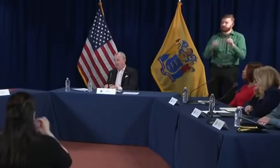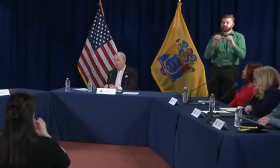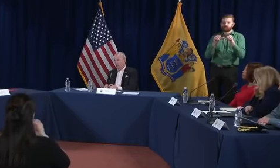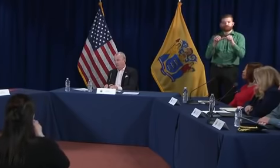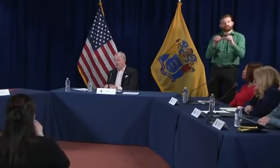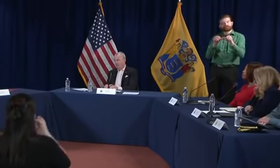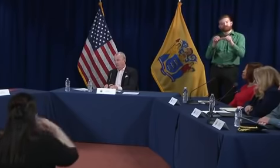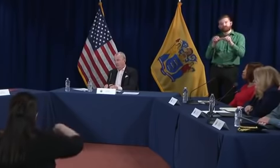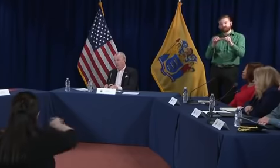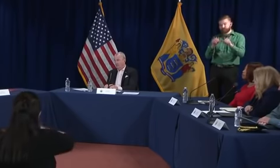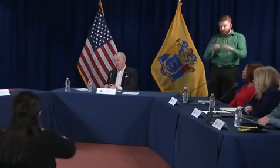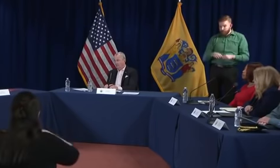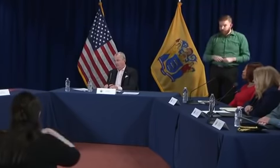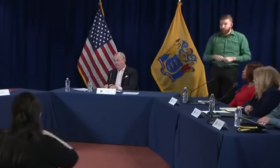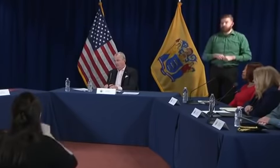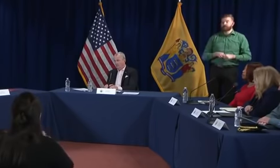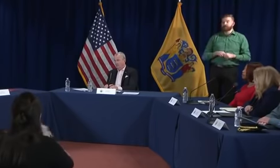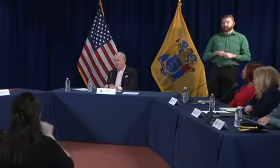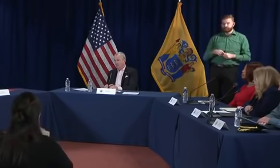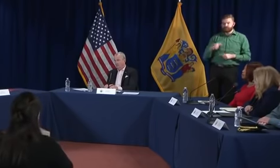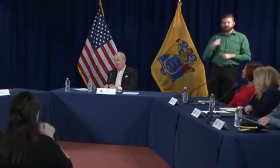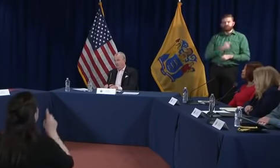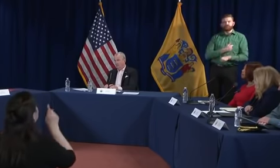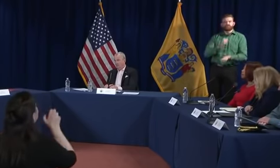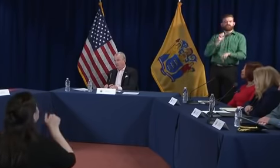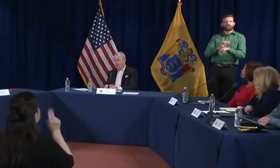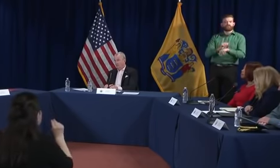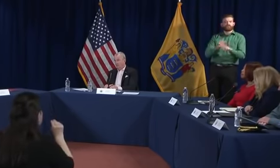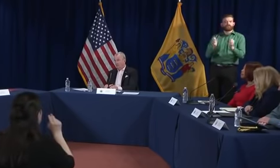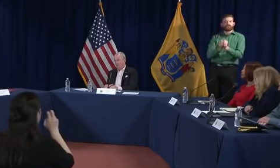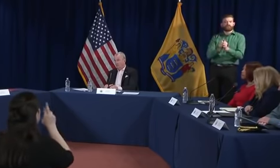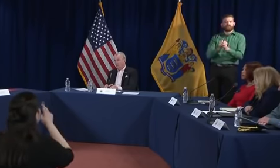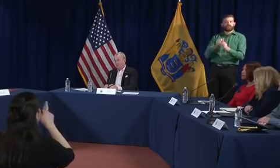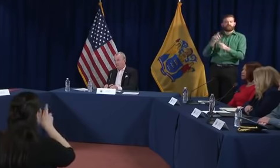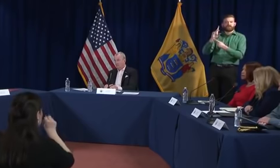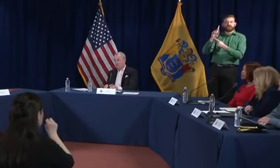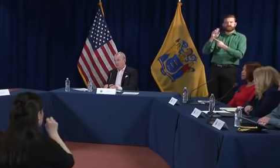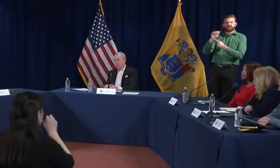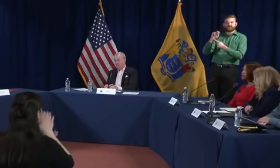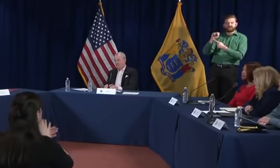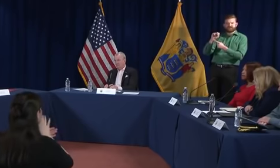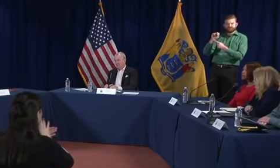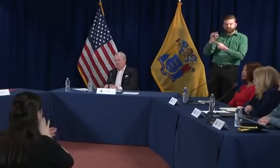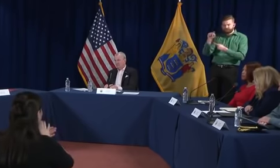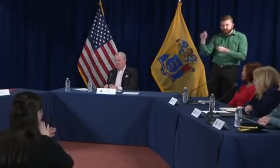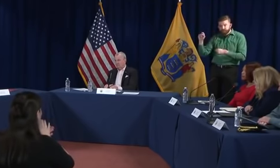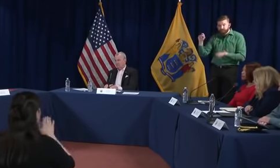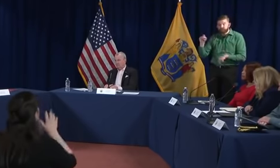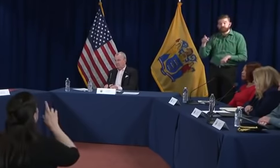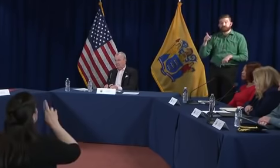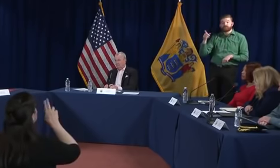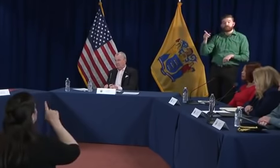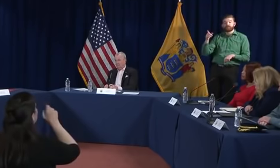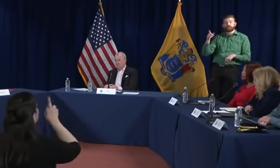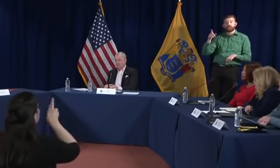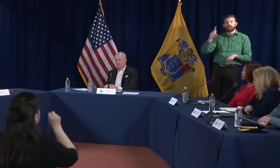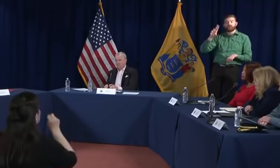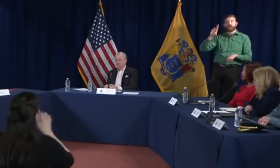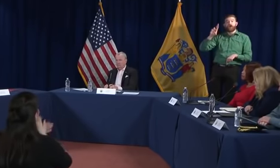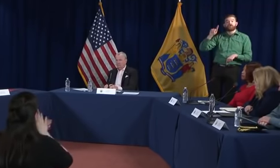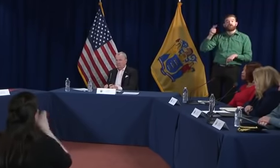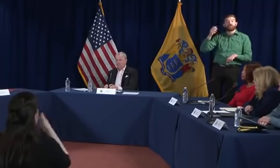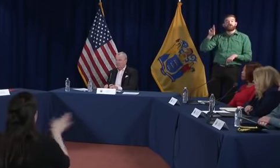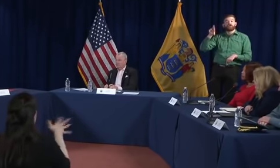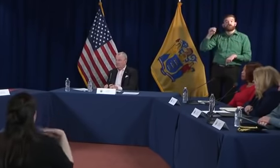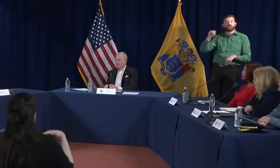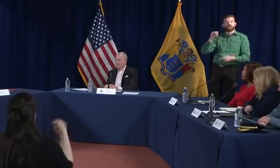Perry Halkitis, the dean of the Rutgers School of Public Health, to connect his students with local health departments. I'm